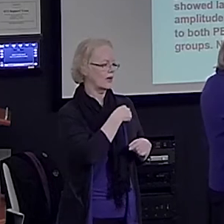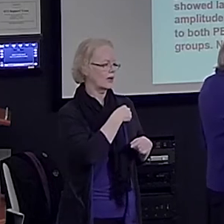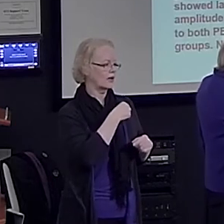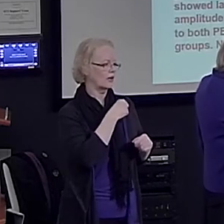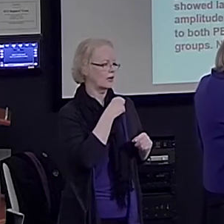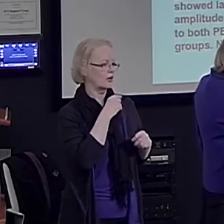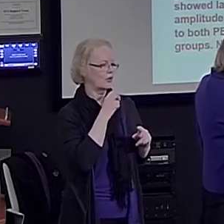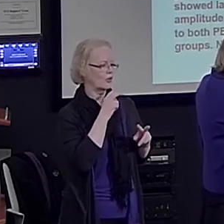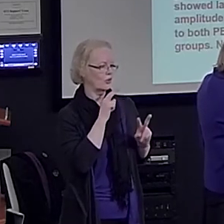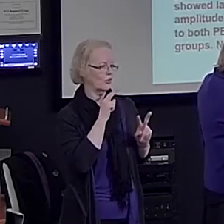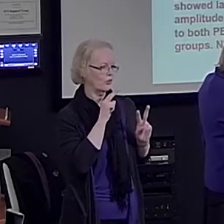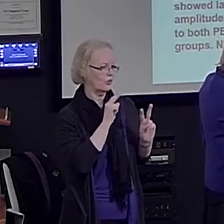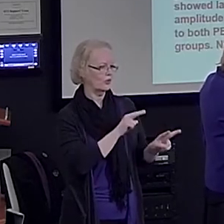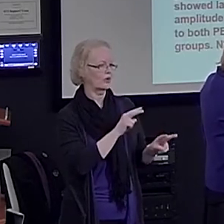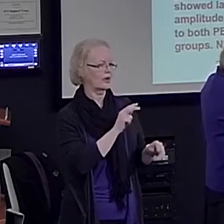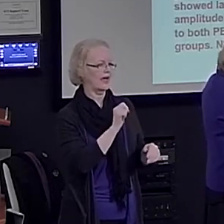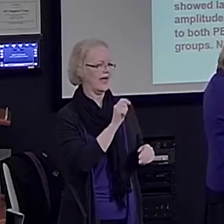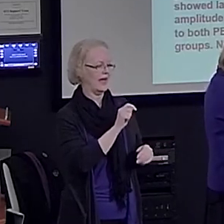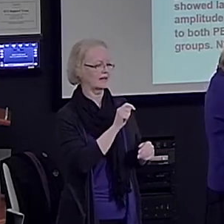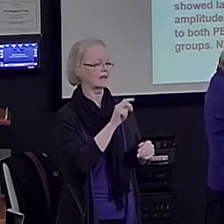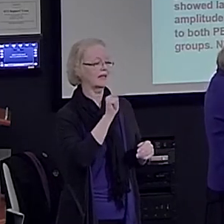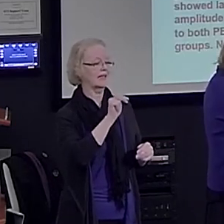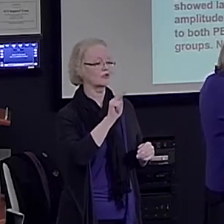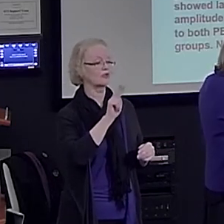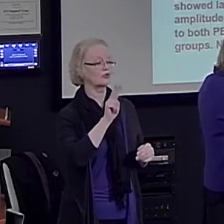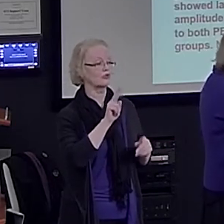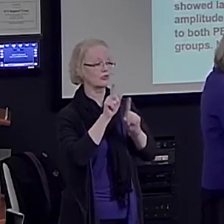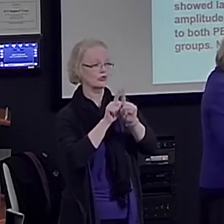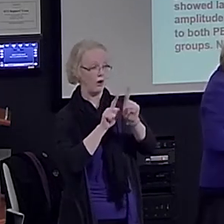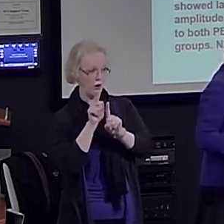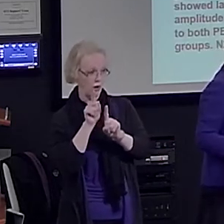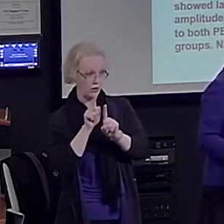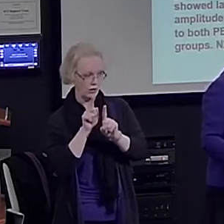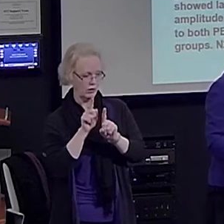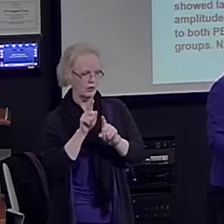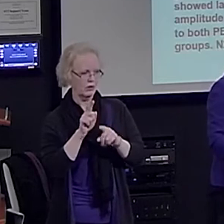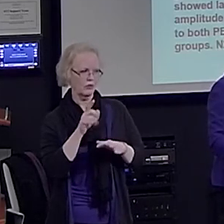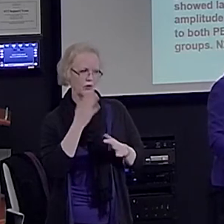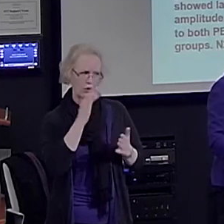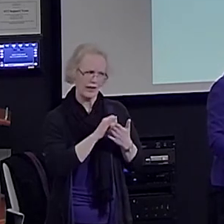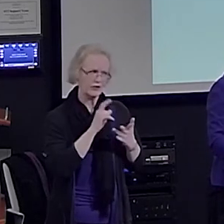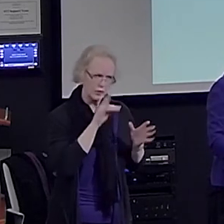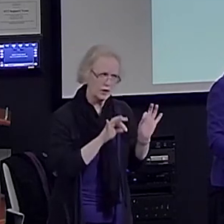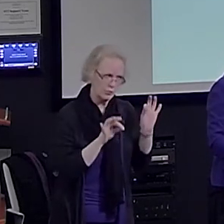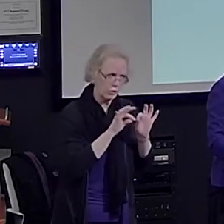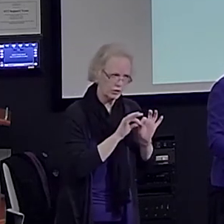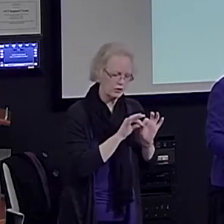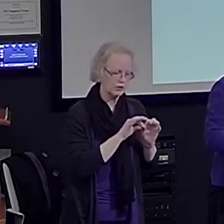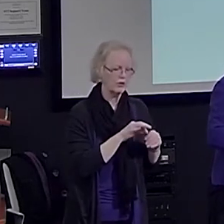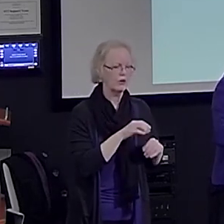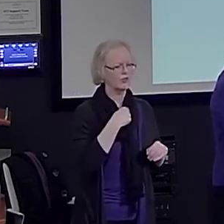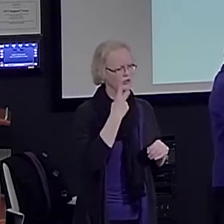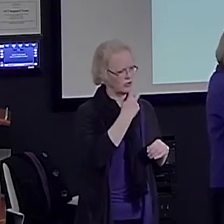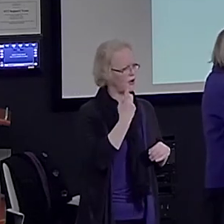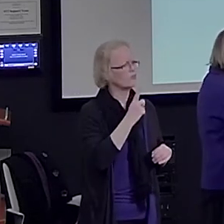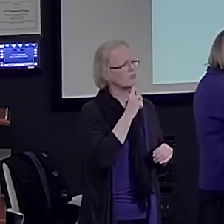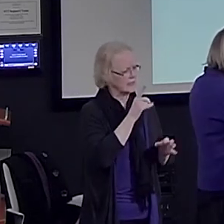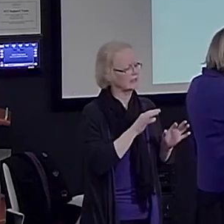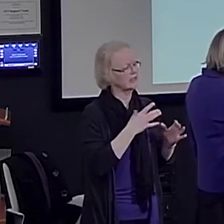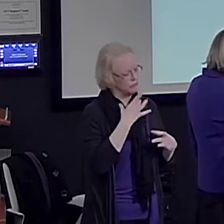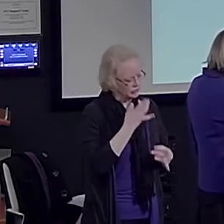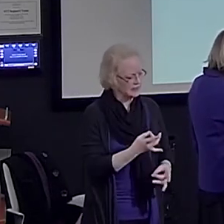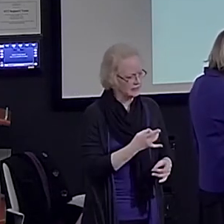this n2 star peak which of course we was really important we saw something very interesting